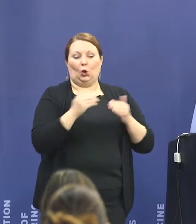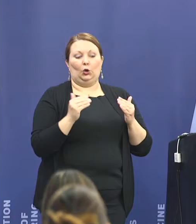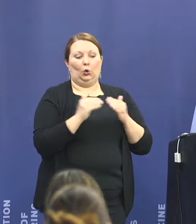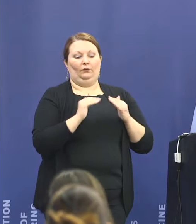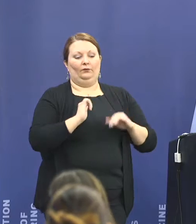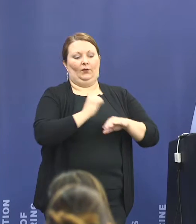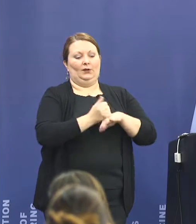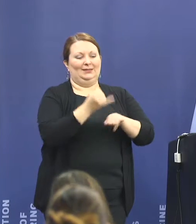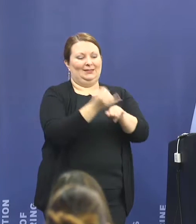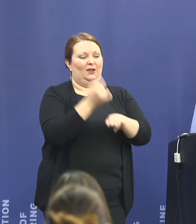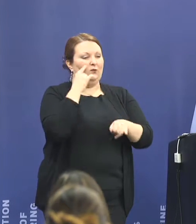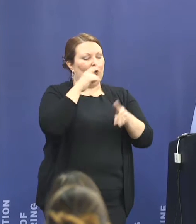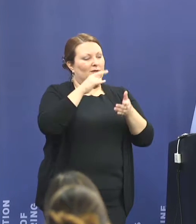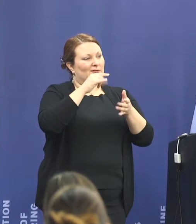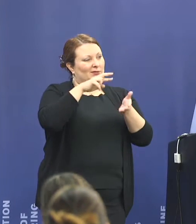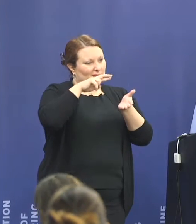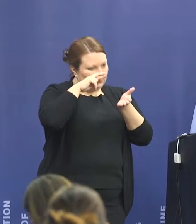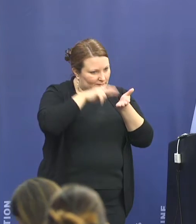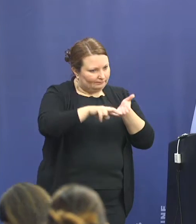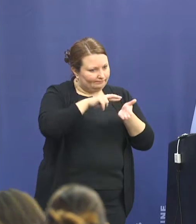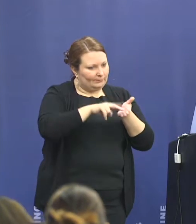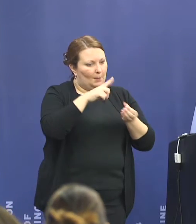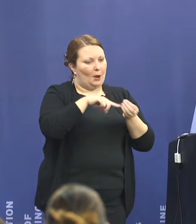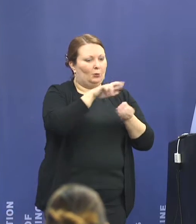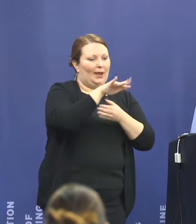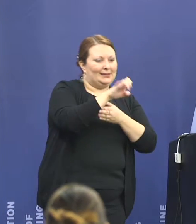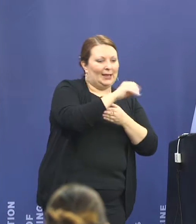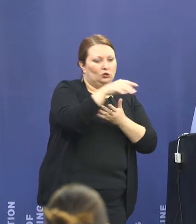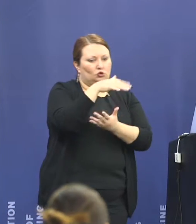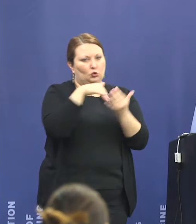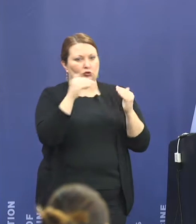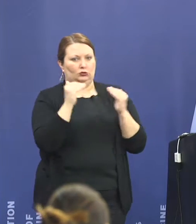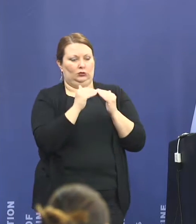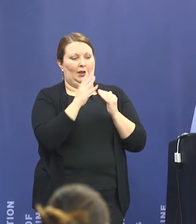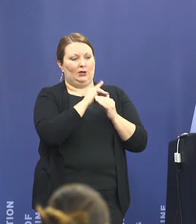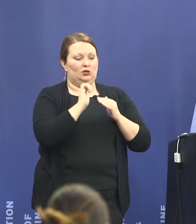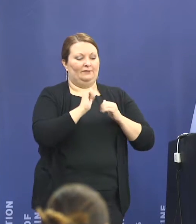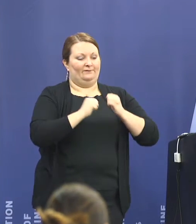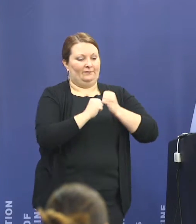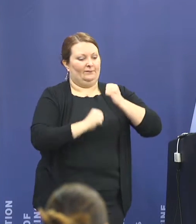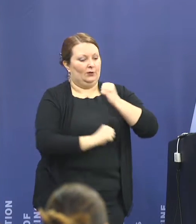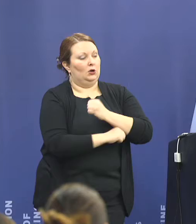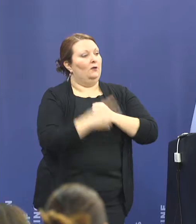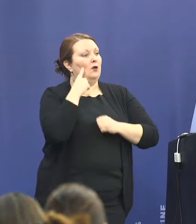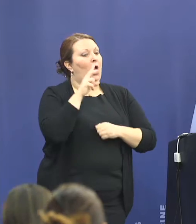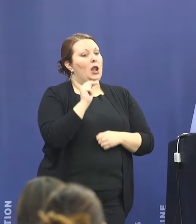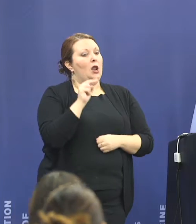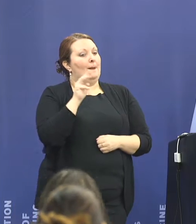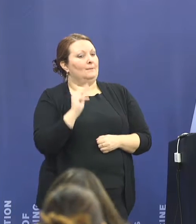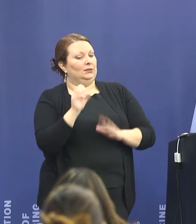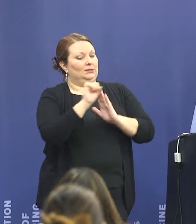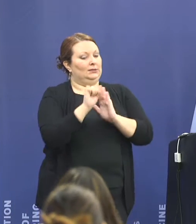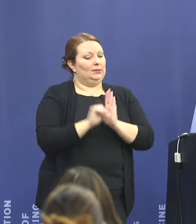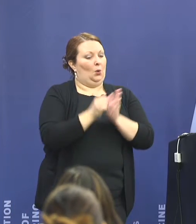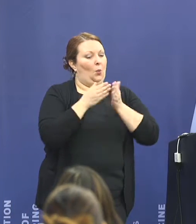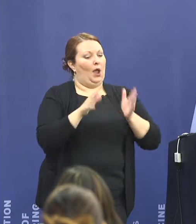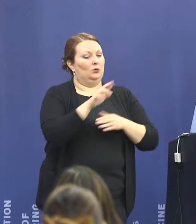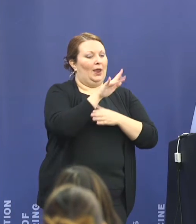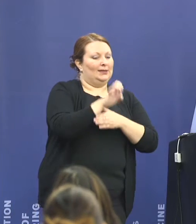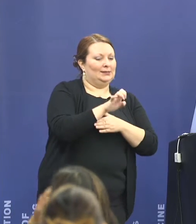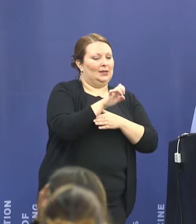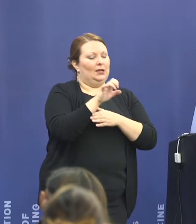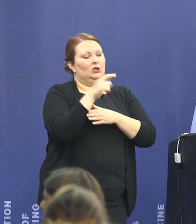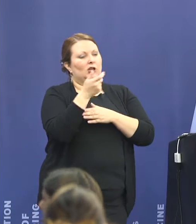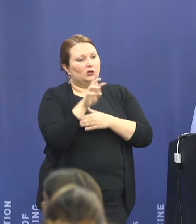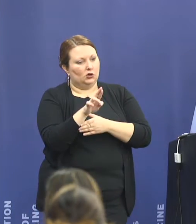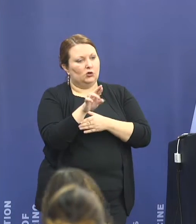the Institute for the Study of Race and Social Justice, and she is the founding coordinator of the New Mexico Statewide Race, Gender, Class